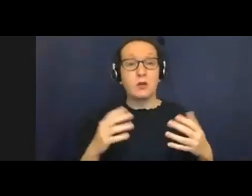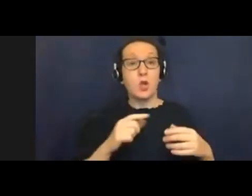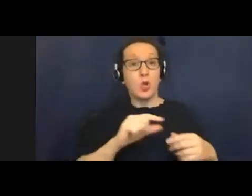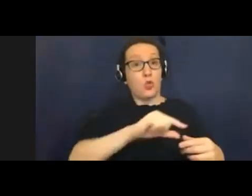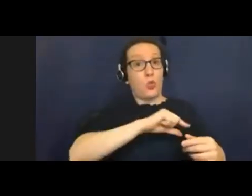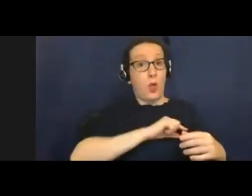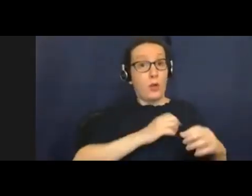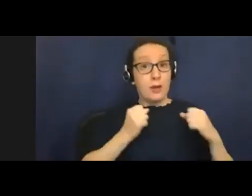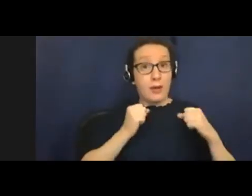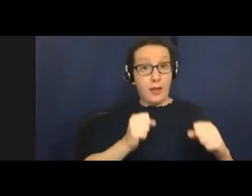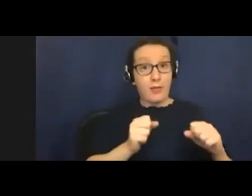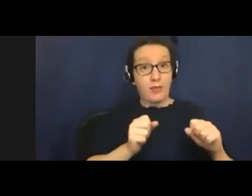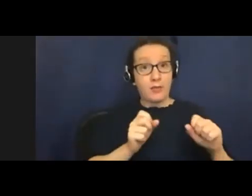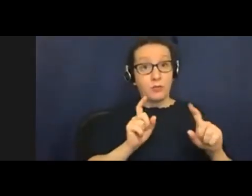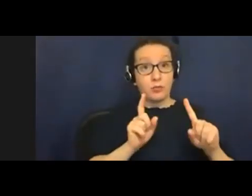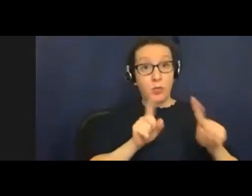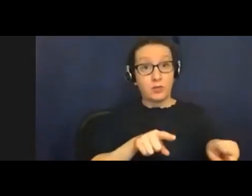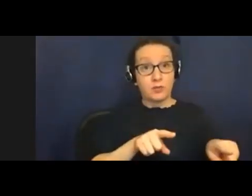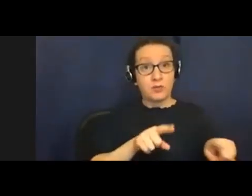well-functioning government.